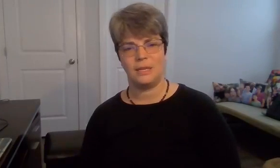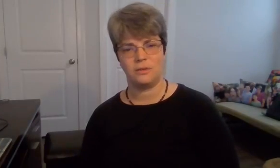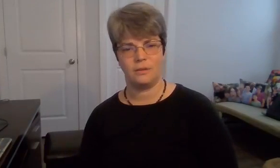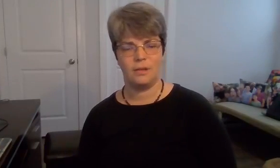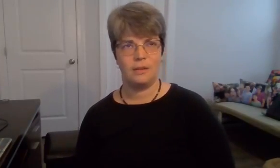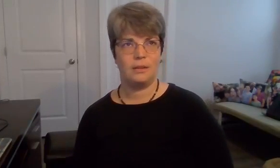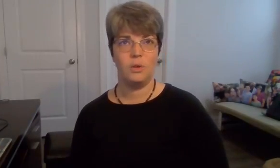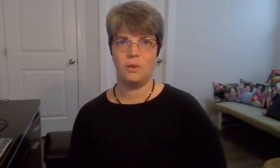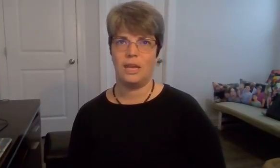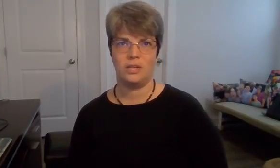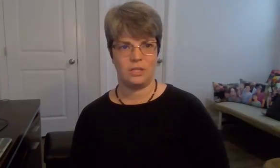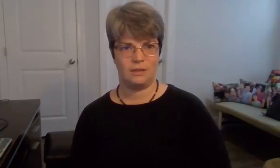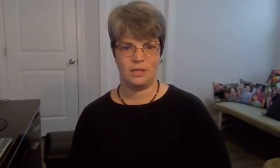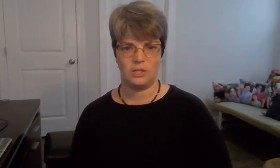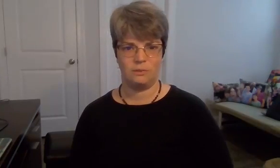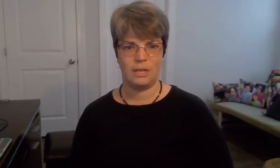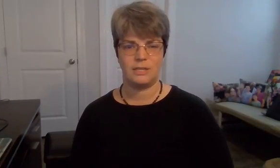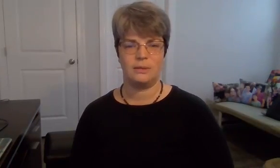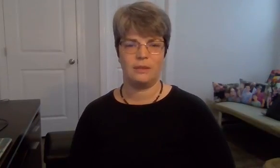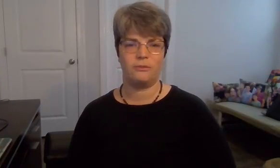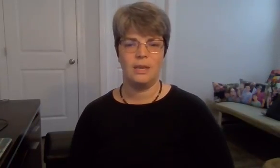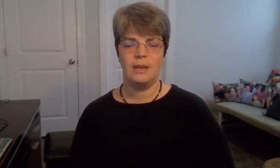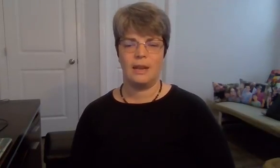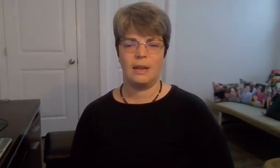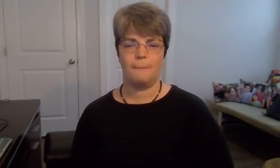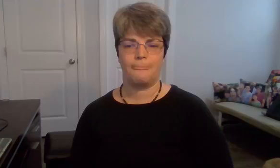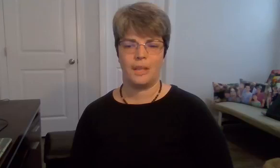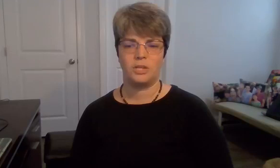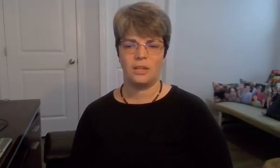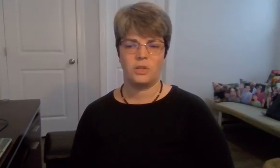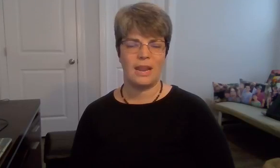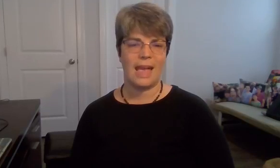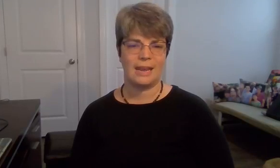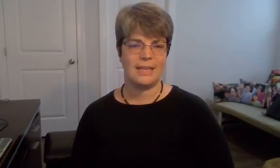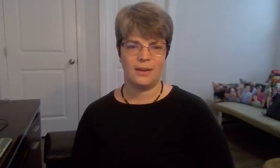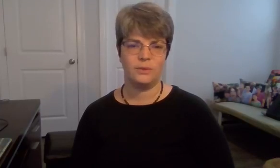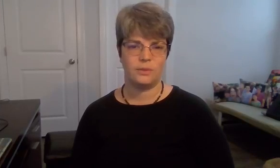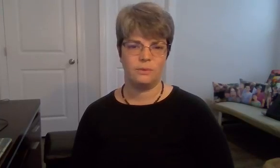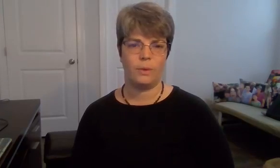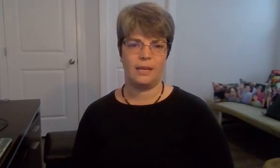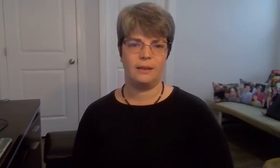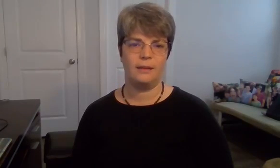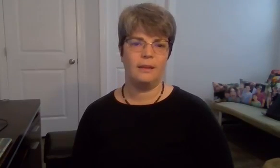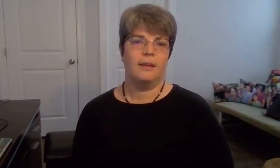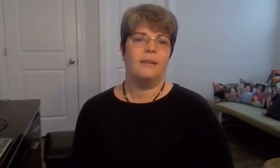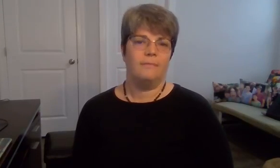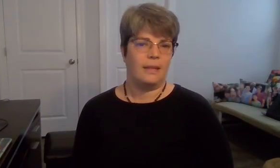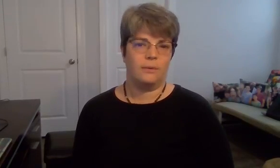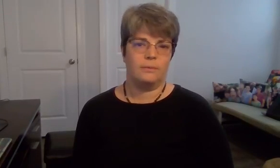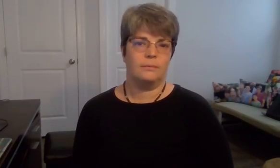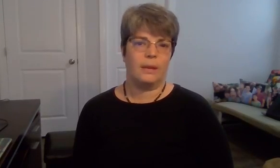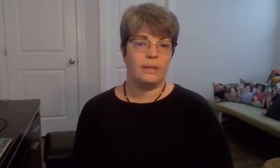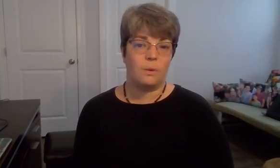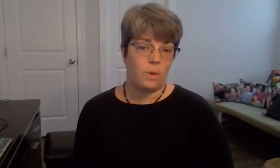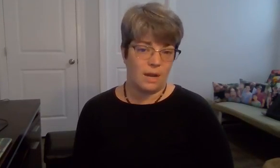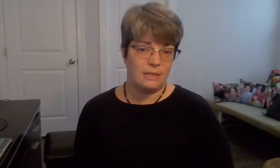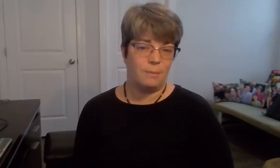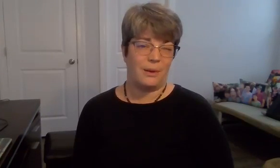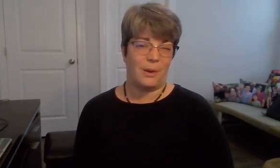major communication issue, right? So if a child's going to act out when they don't get what they want, but